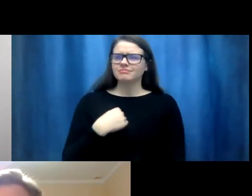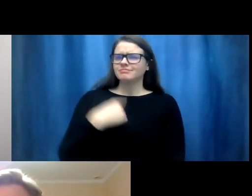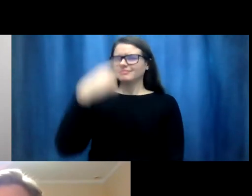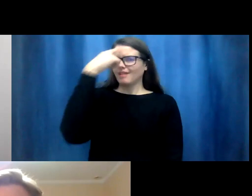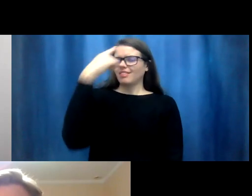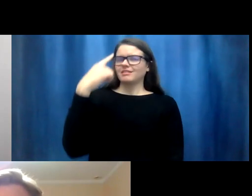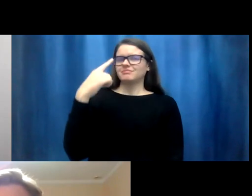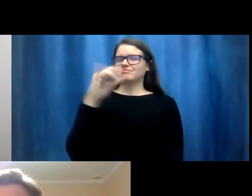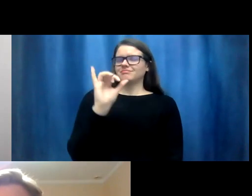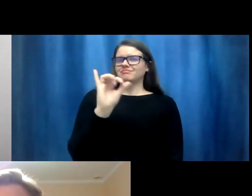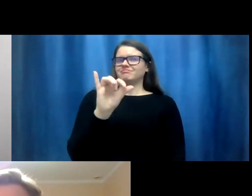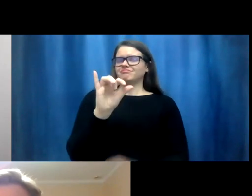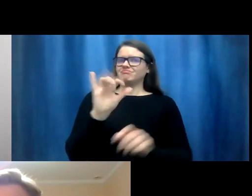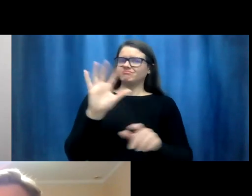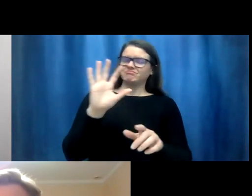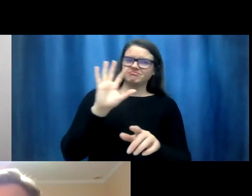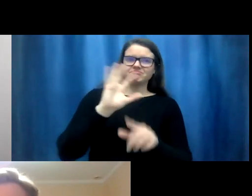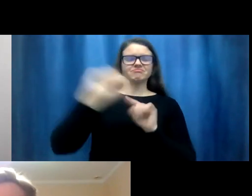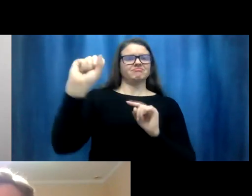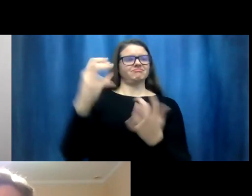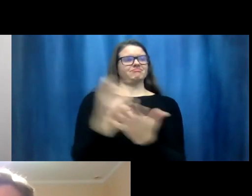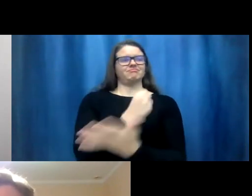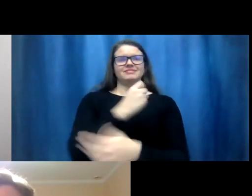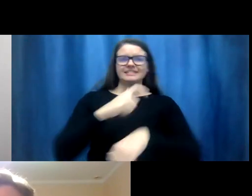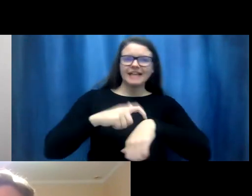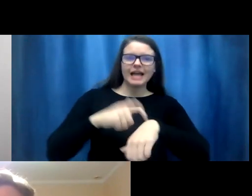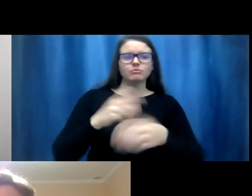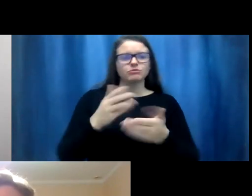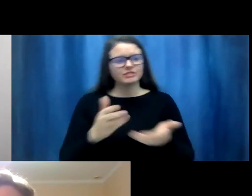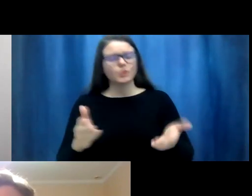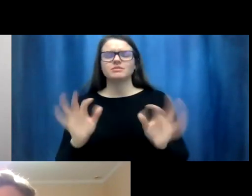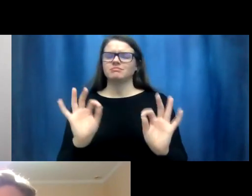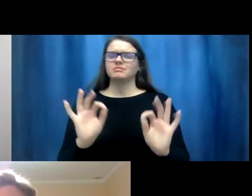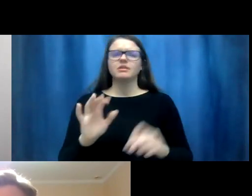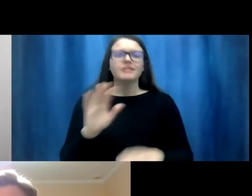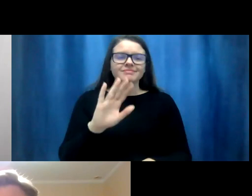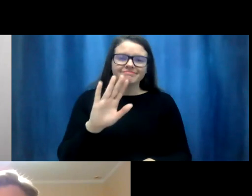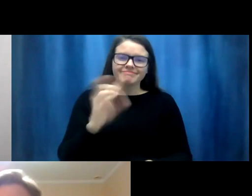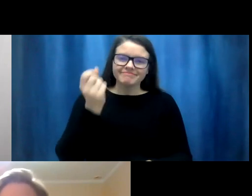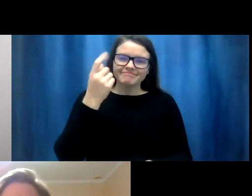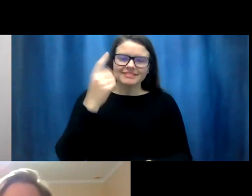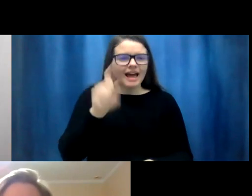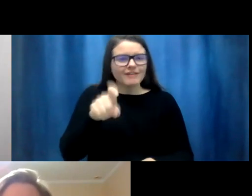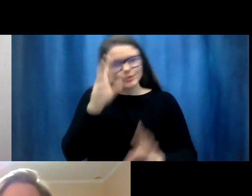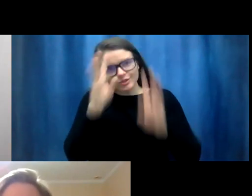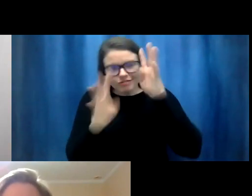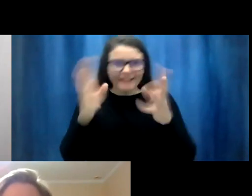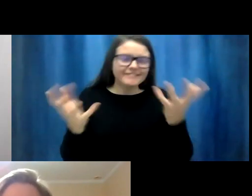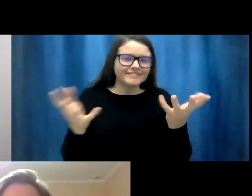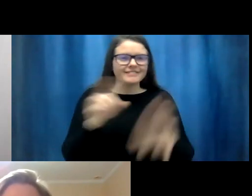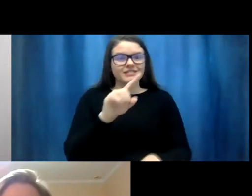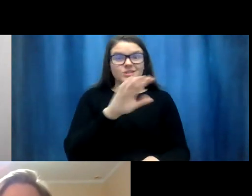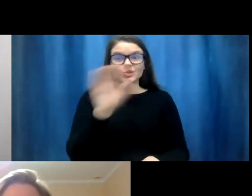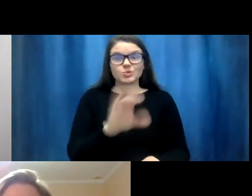would be an excellent use of time and resources. And obviously, we'd have to be creative, so it would be Zoom, or I guess